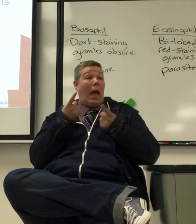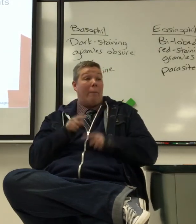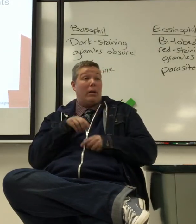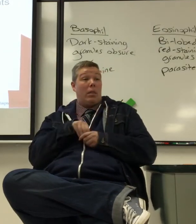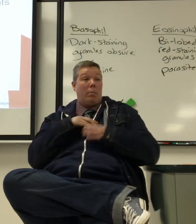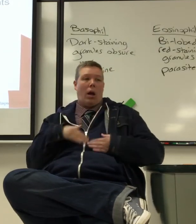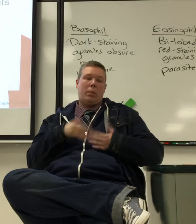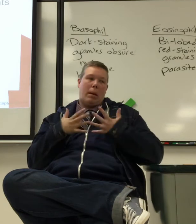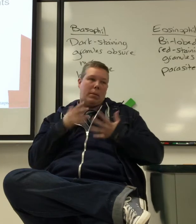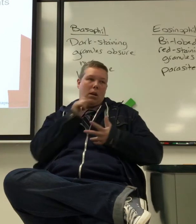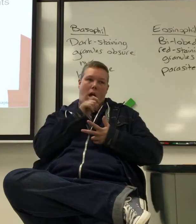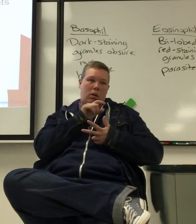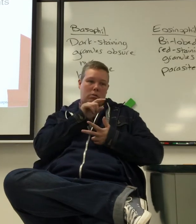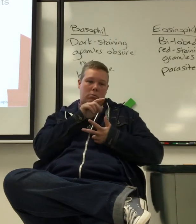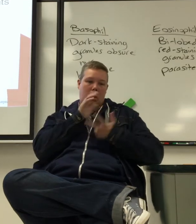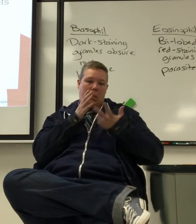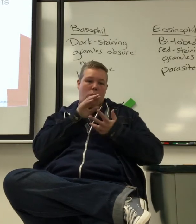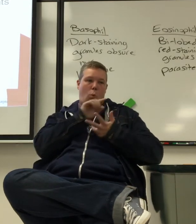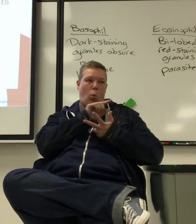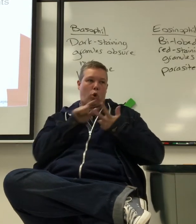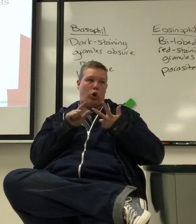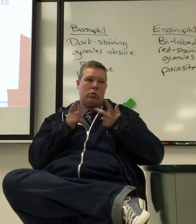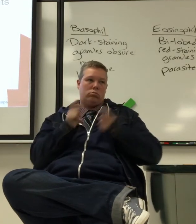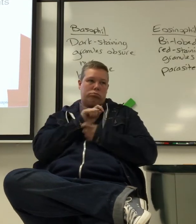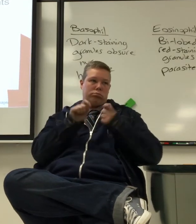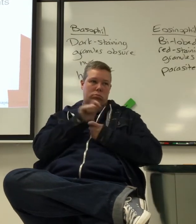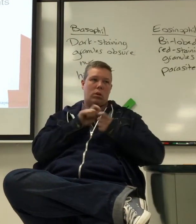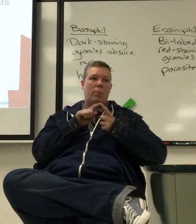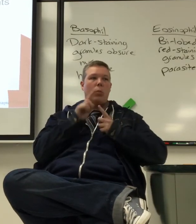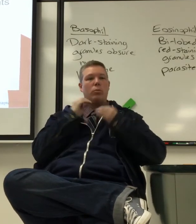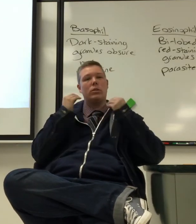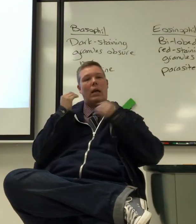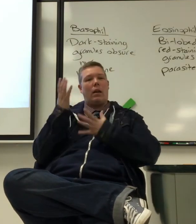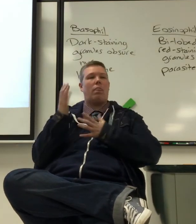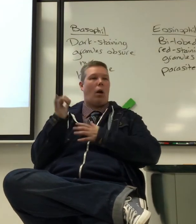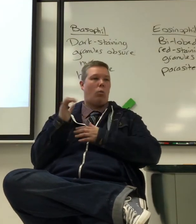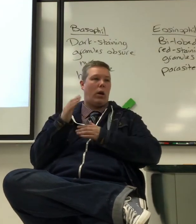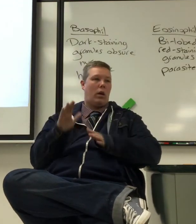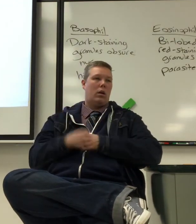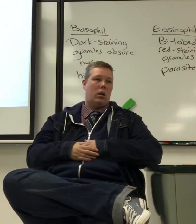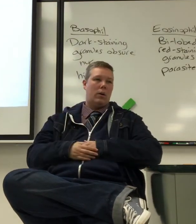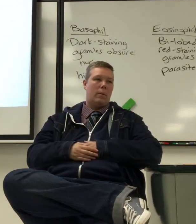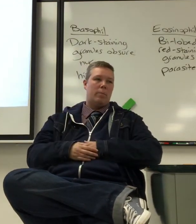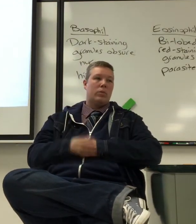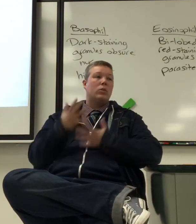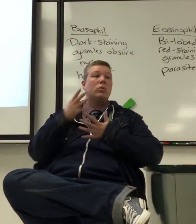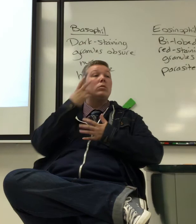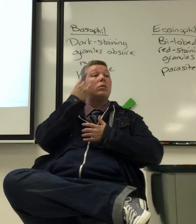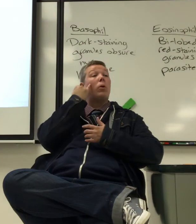have a broken blood vessel, but we do present them that way. So let's say you got a break in a vessel.